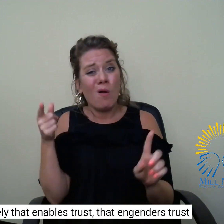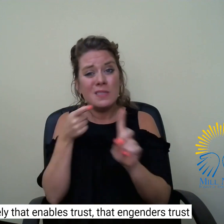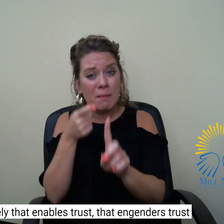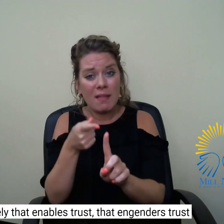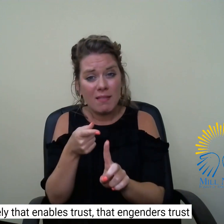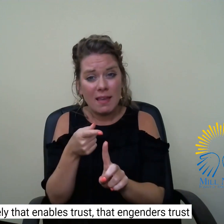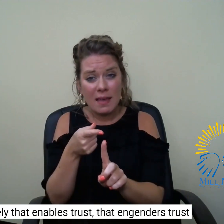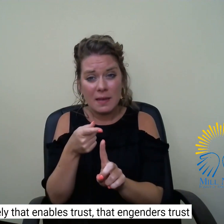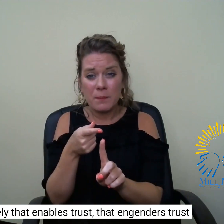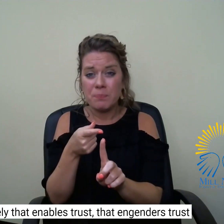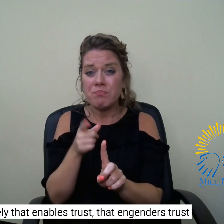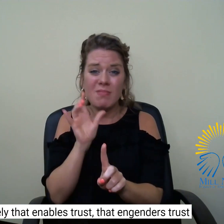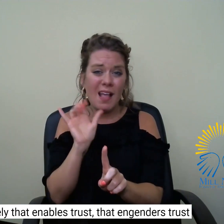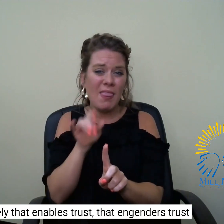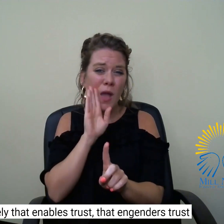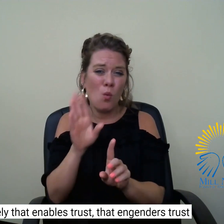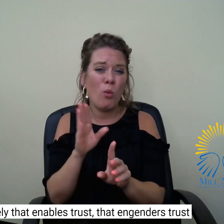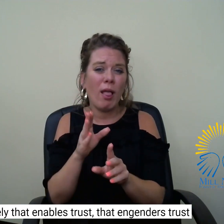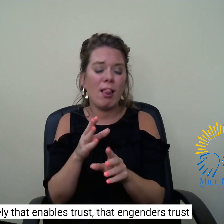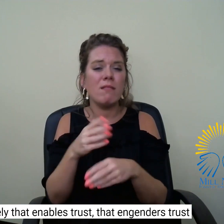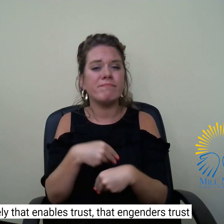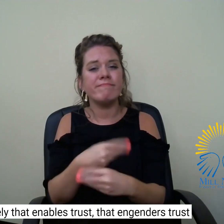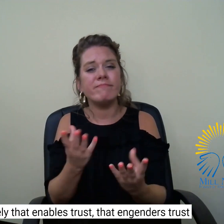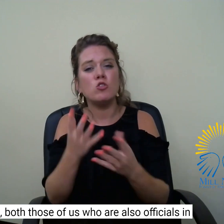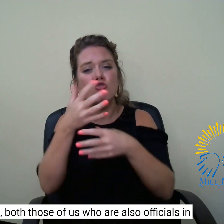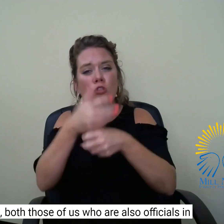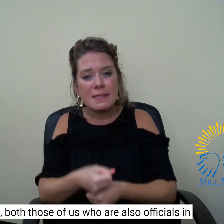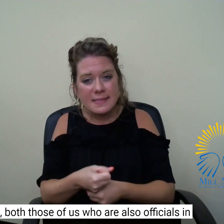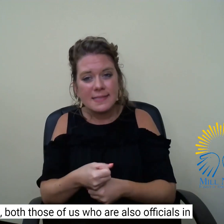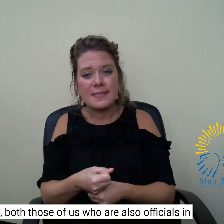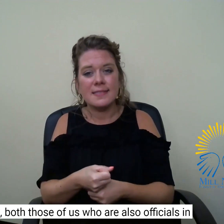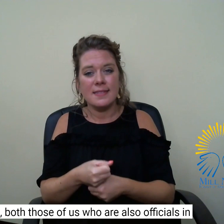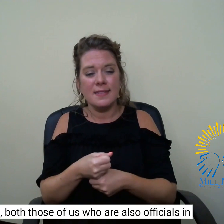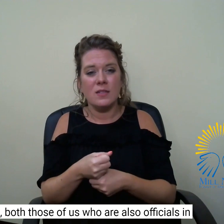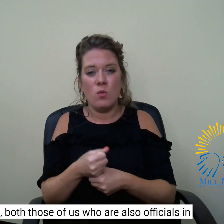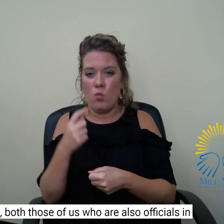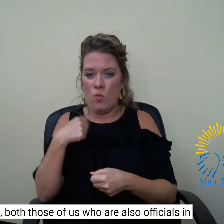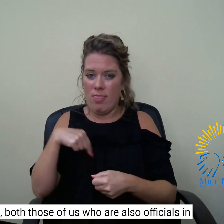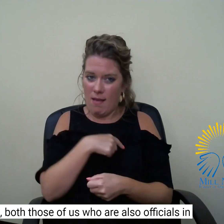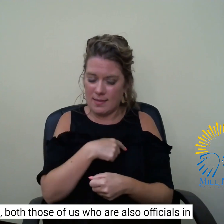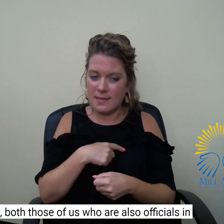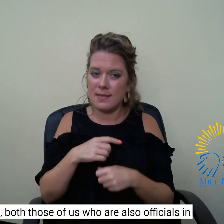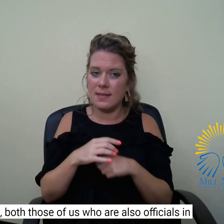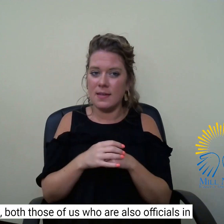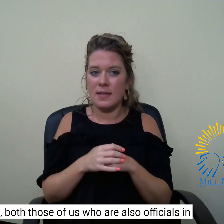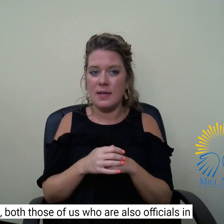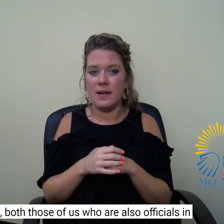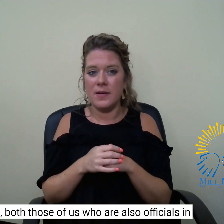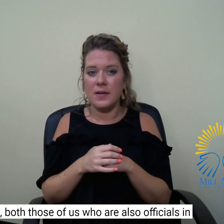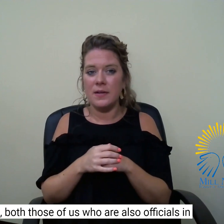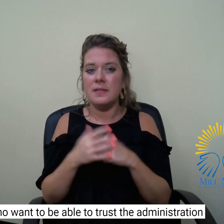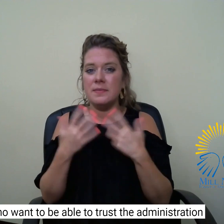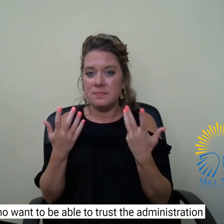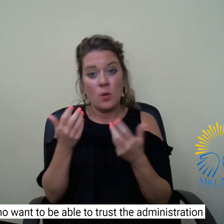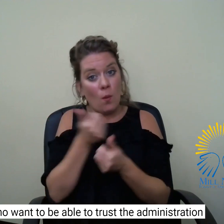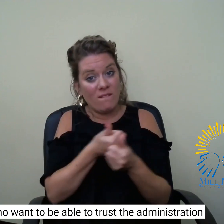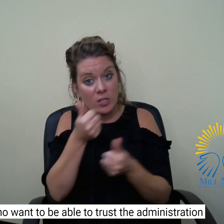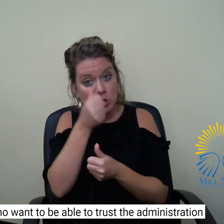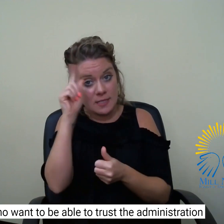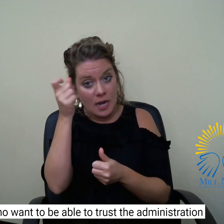that enables trust, that engenders trust with all of us, both those of us who are also officials in government, who want to be able to